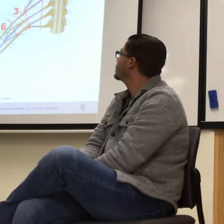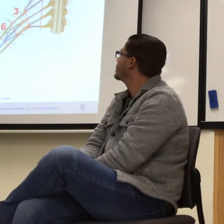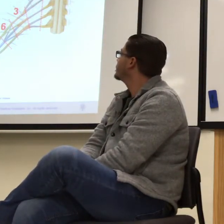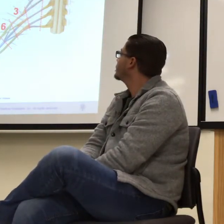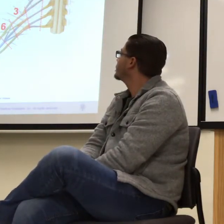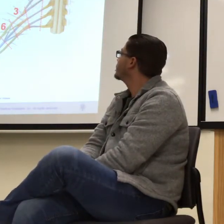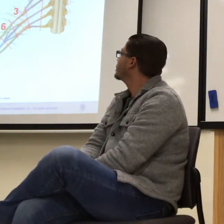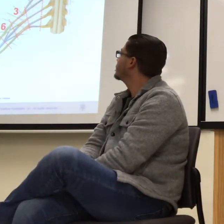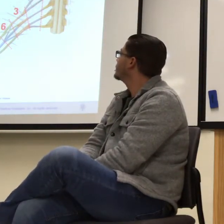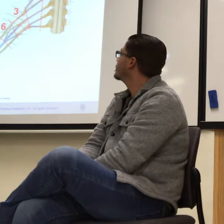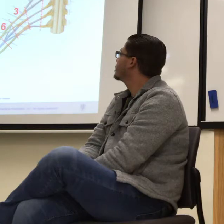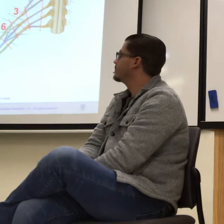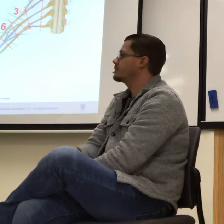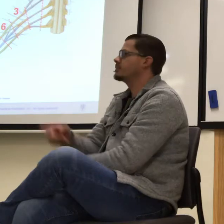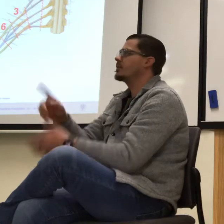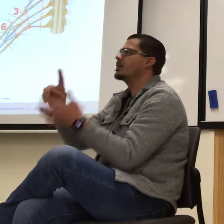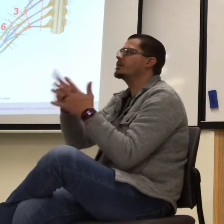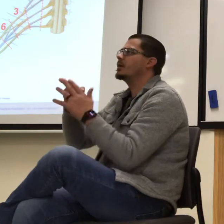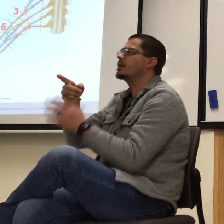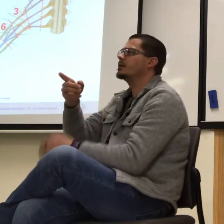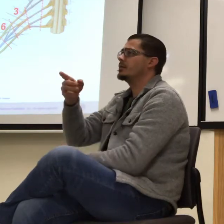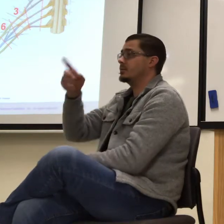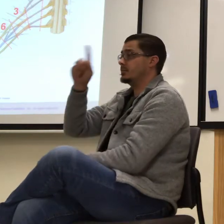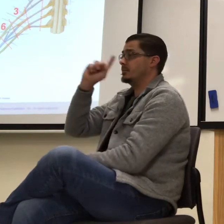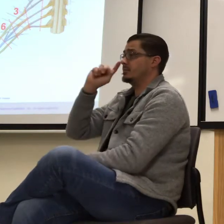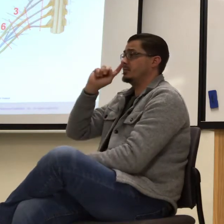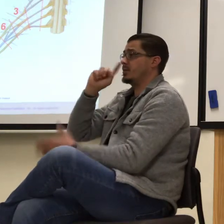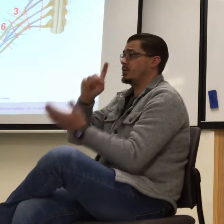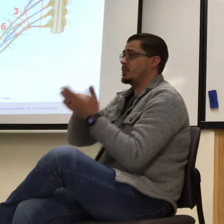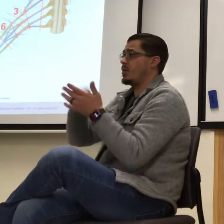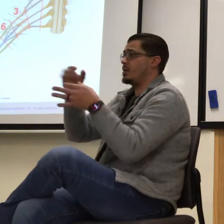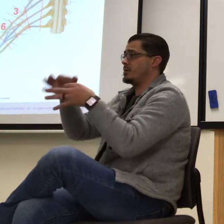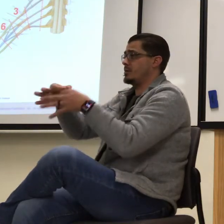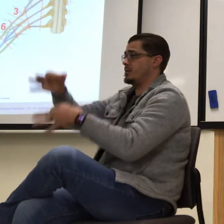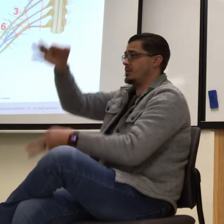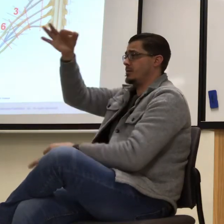First thing, start with what you know. Do you see the spinal cord?